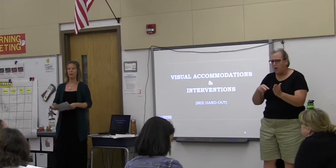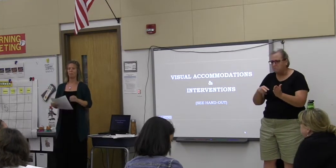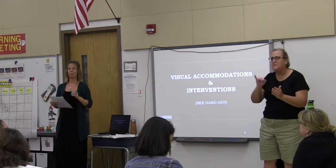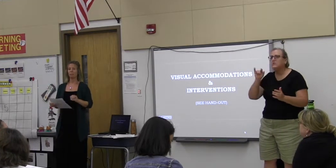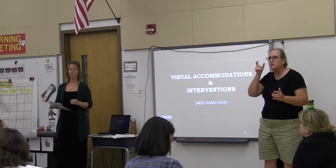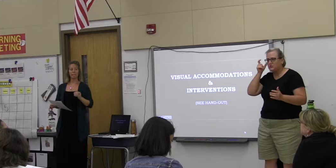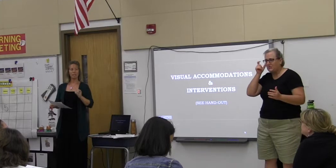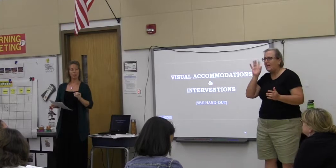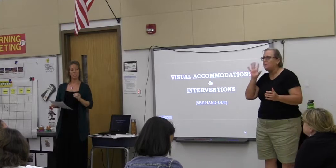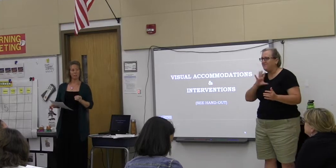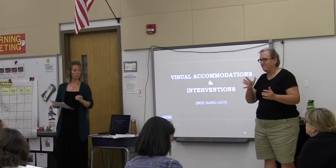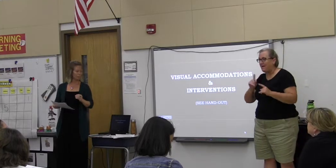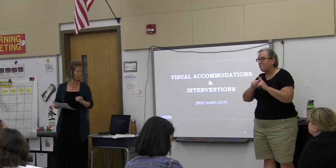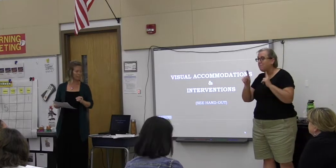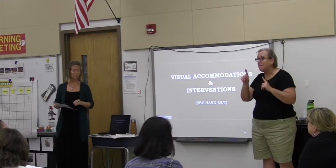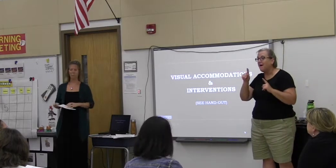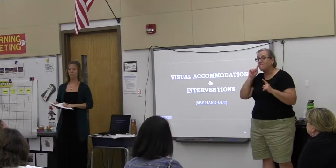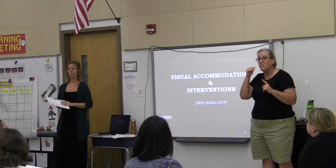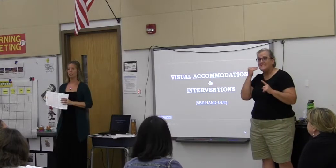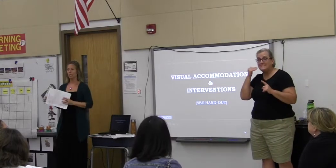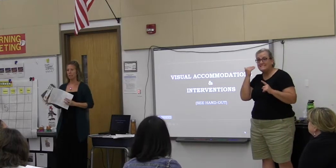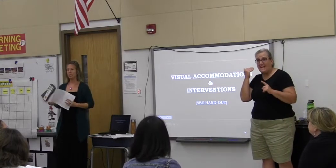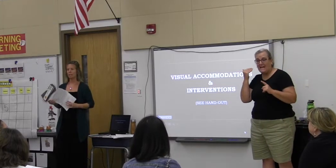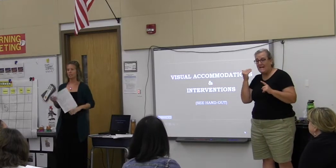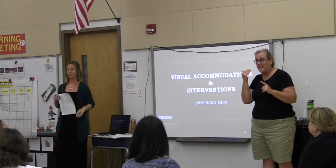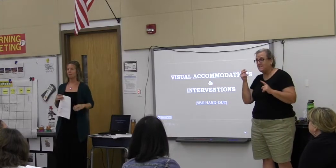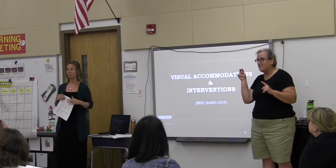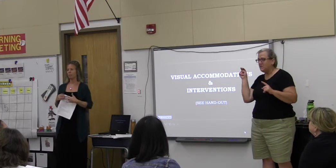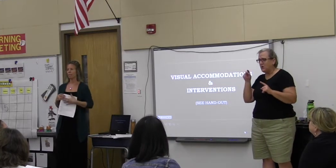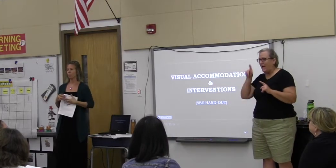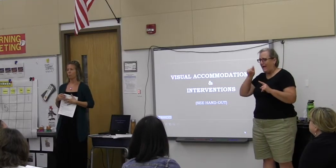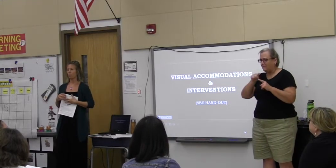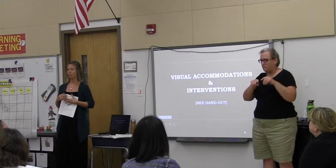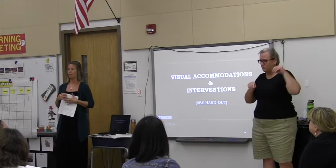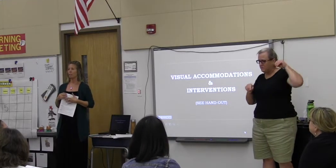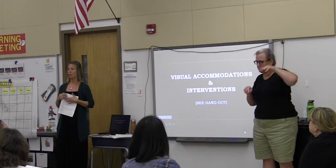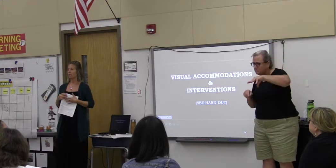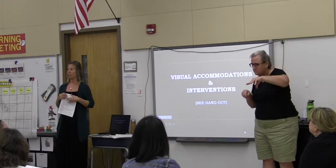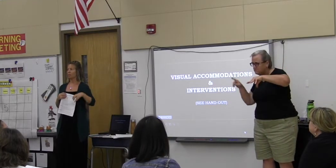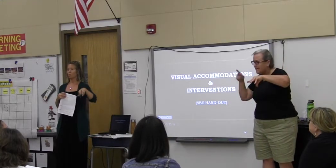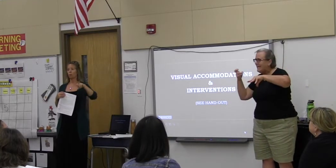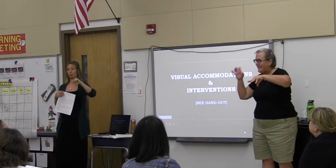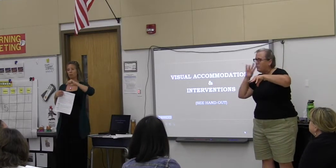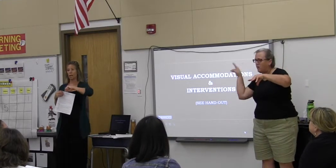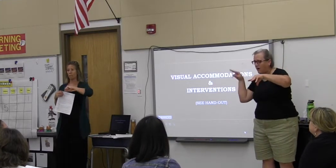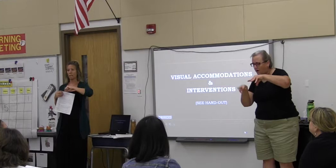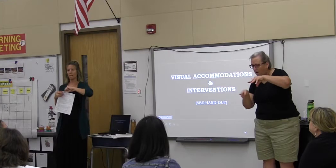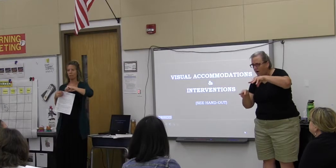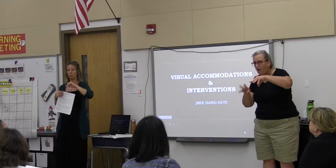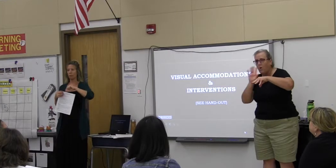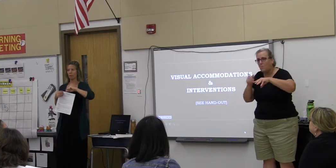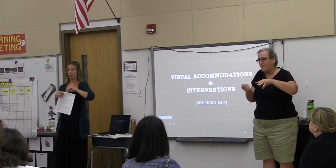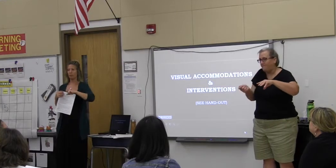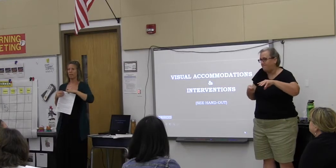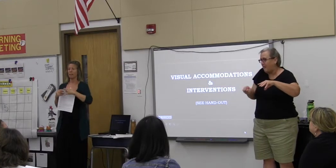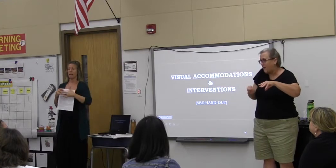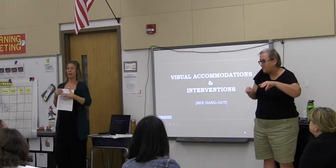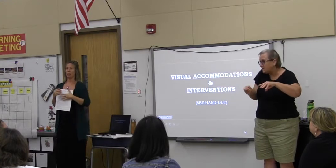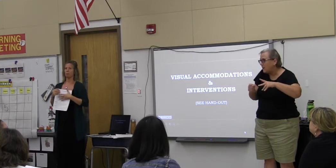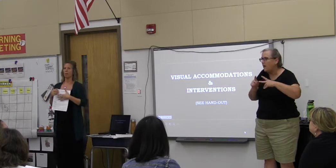fine. But Stan, if you want him to look at something, it needs some type of a light component. So oftentimes we'll use a flashlight with